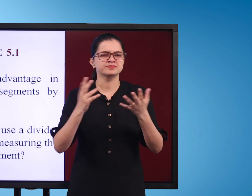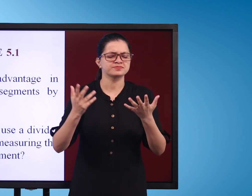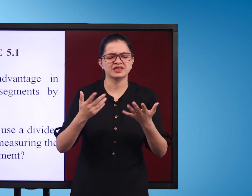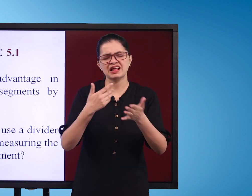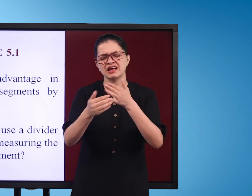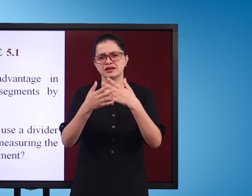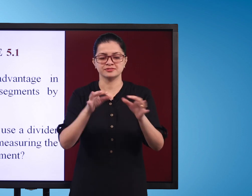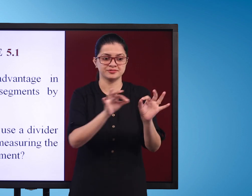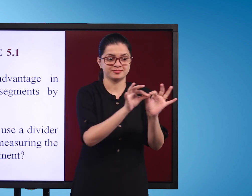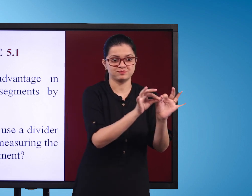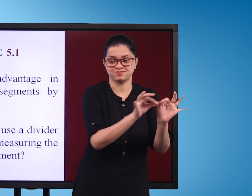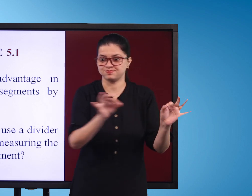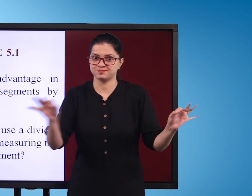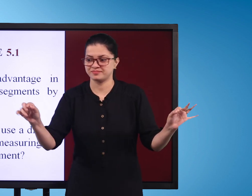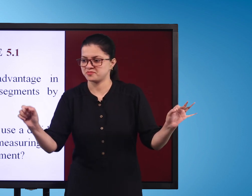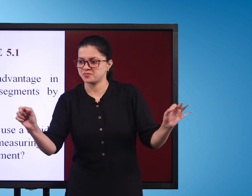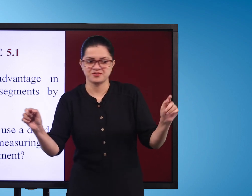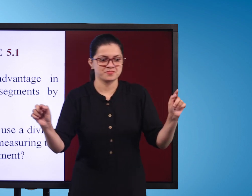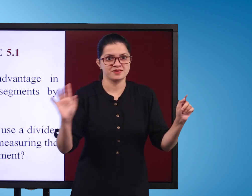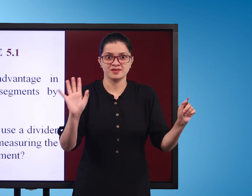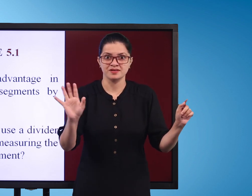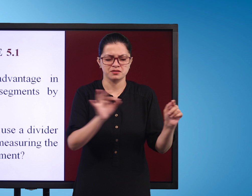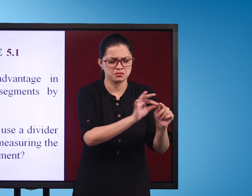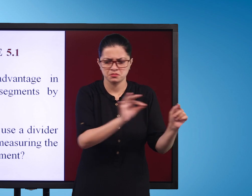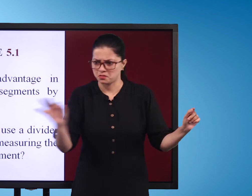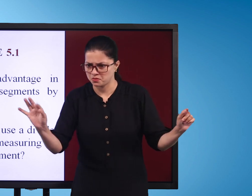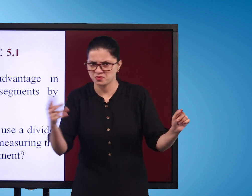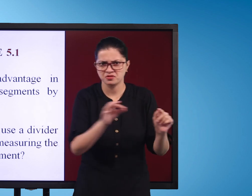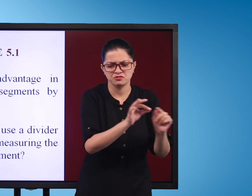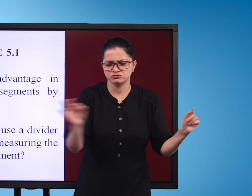the disadvantage in comparing line segments by mere observation?